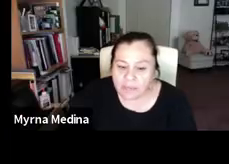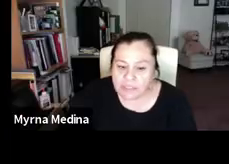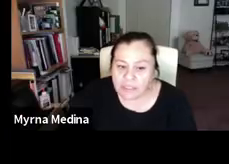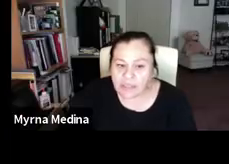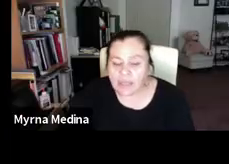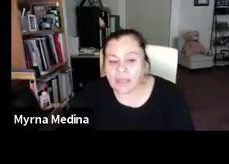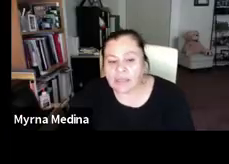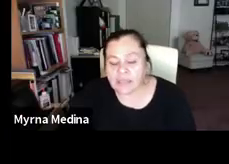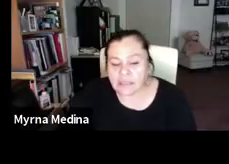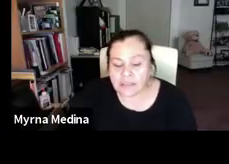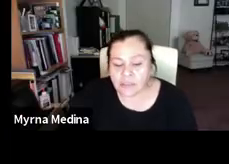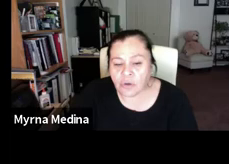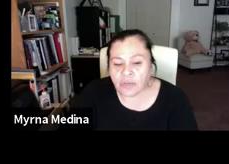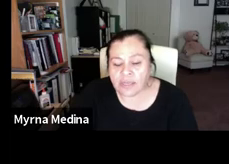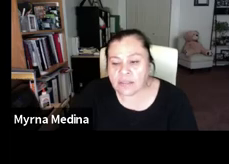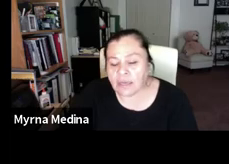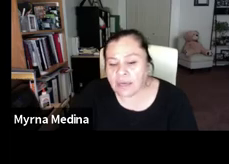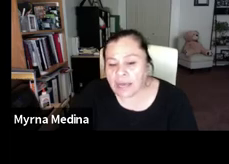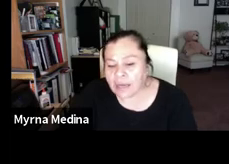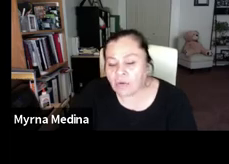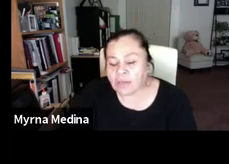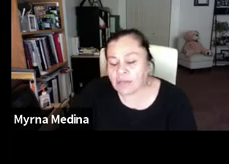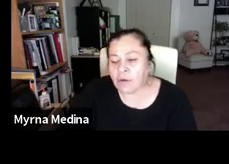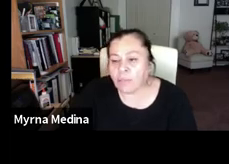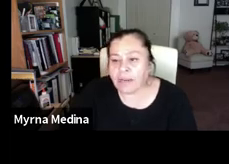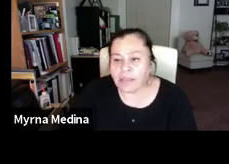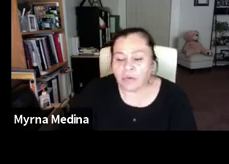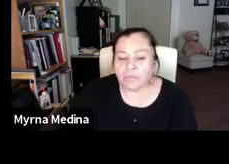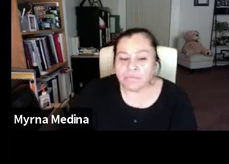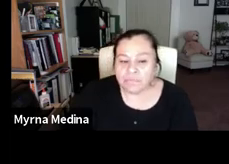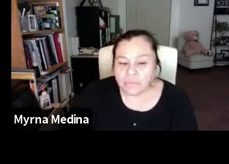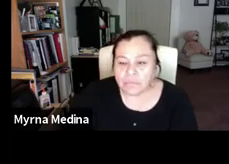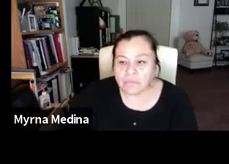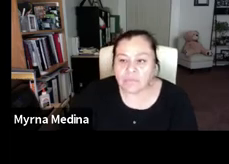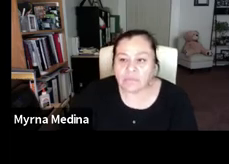la siguiente sección, es hagan lo que sea mejor para el niño.